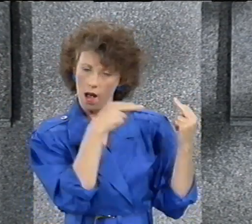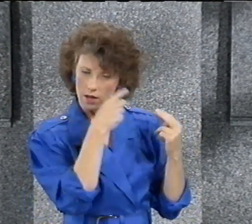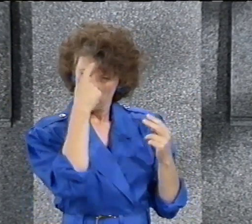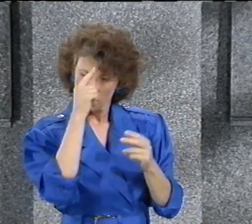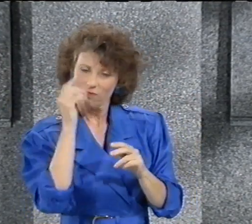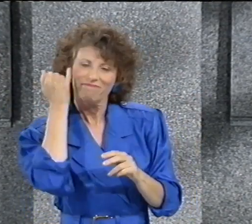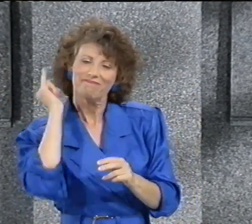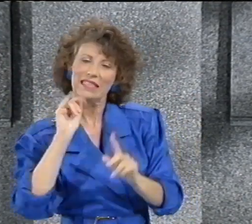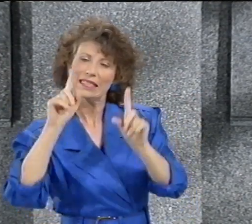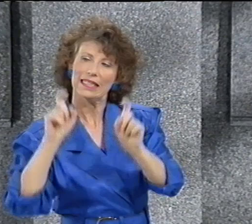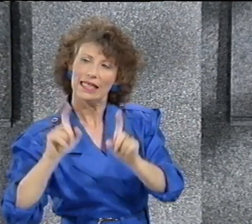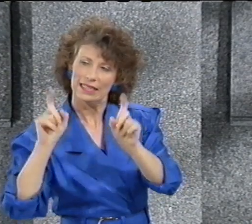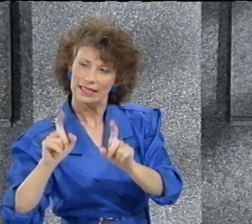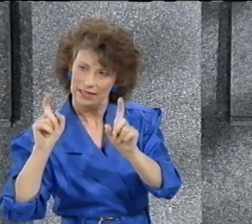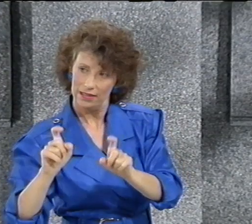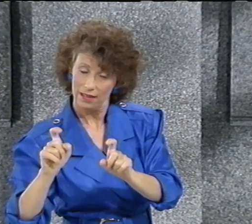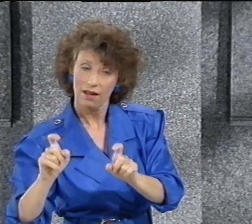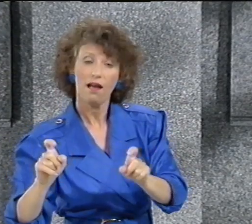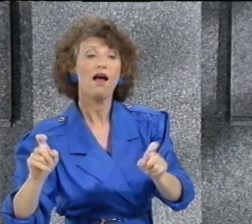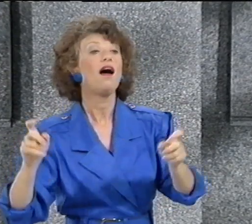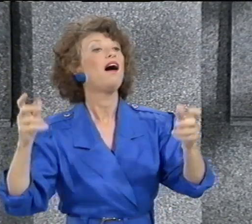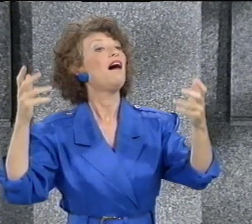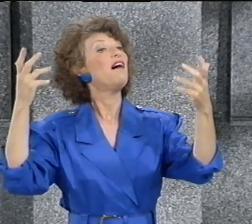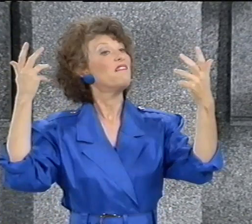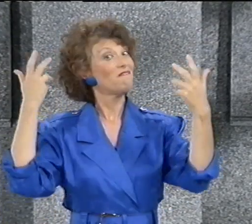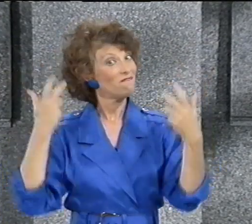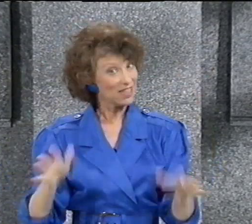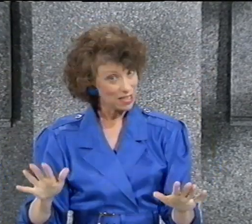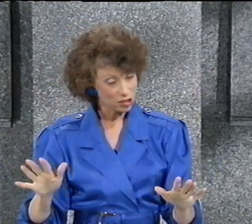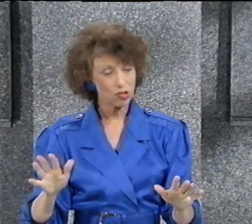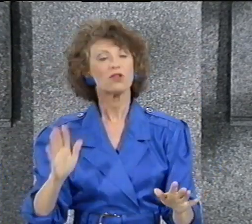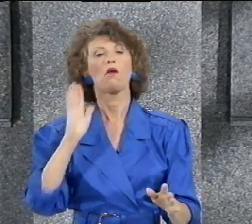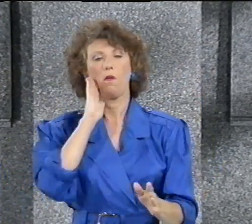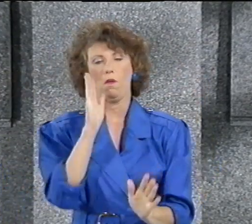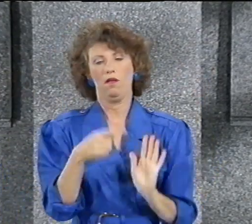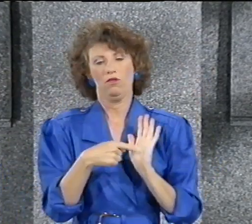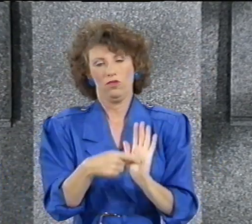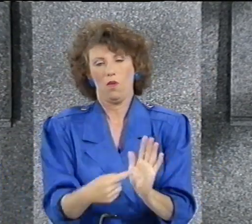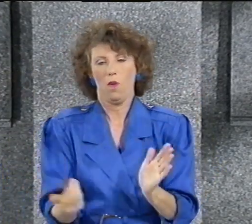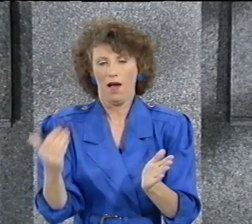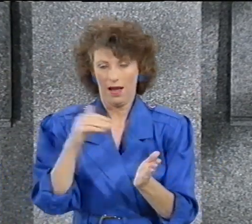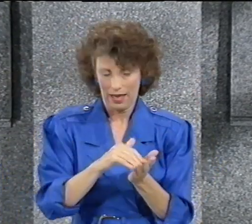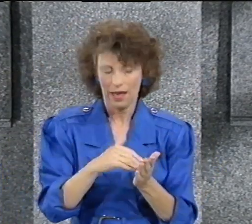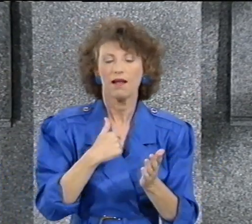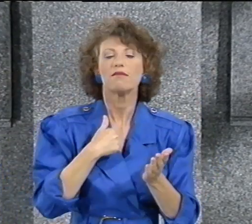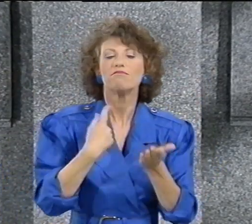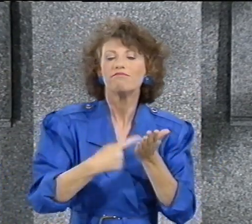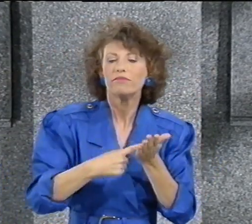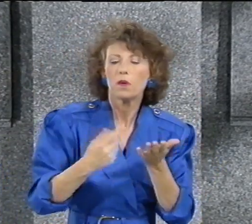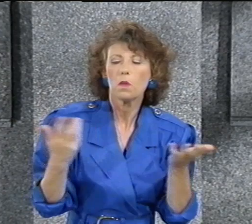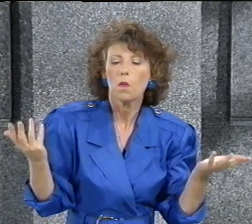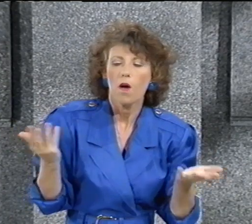Practice this as if it's a test, and then we'll go over it again and talk about what was said.